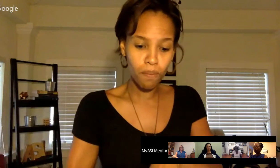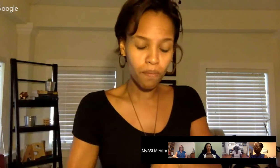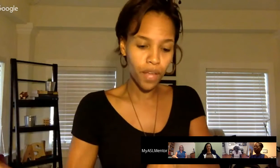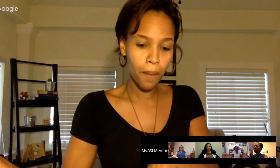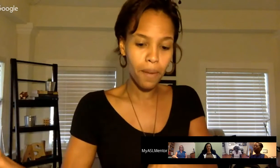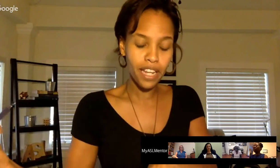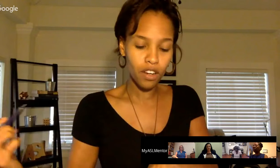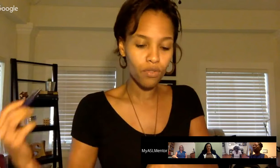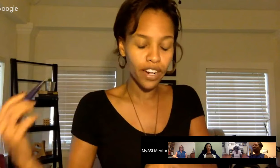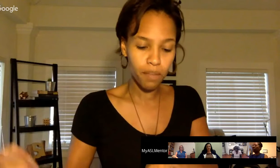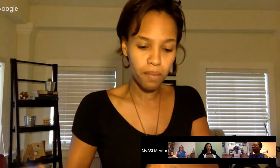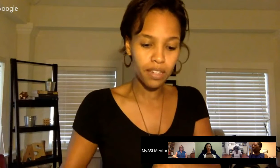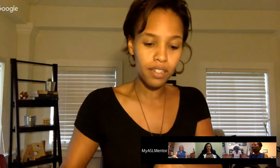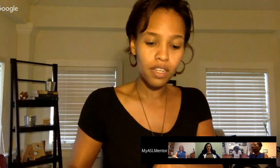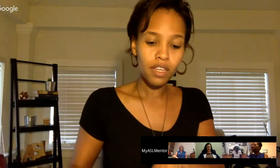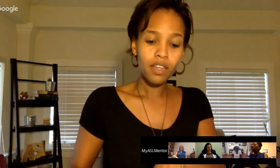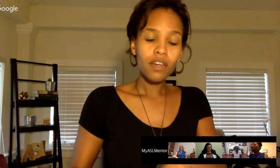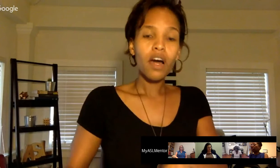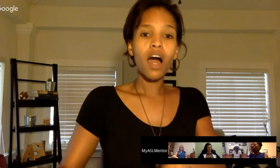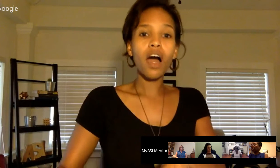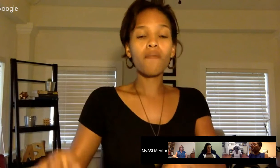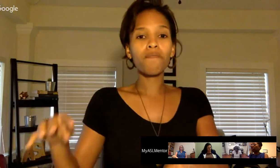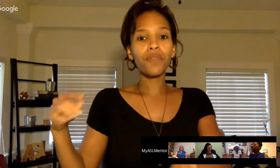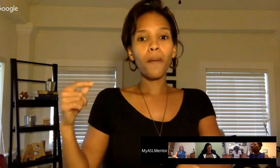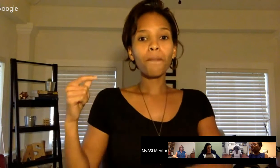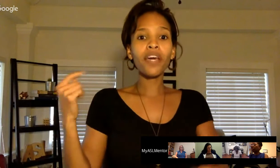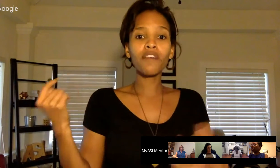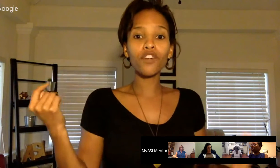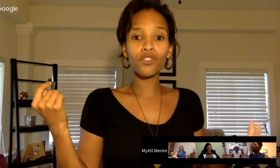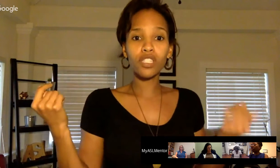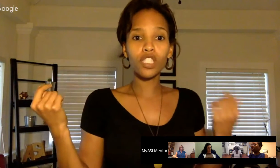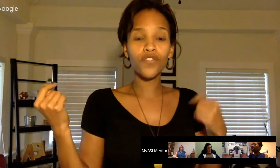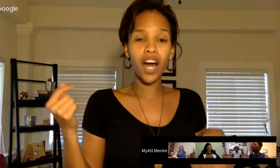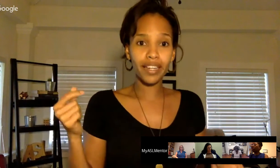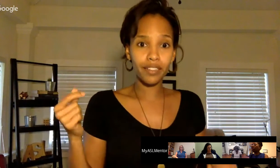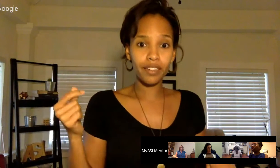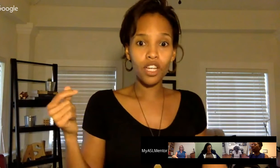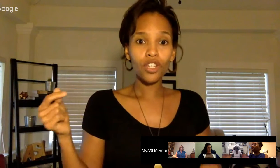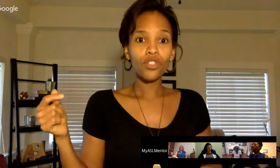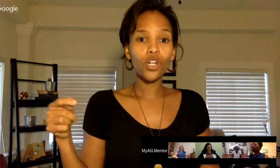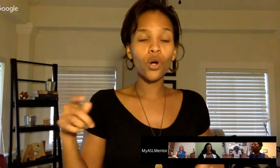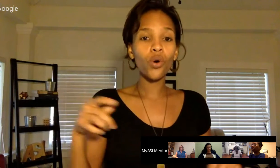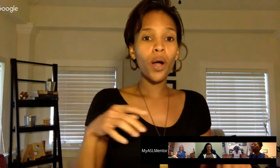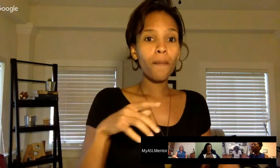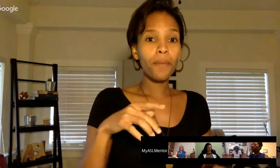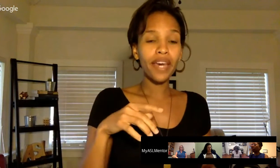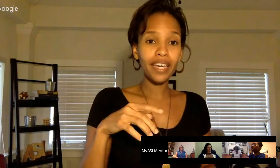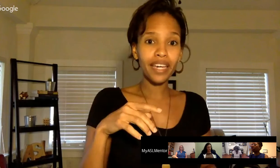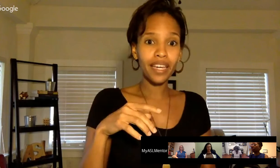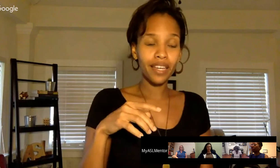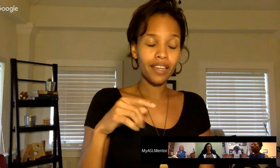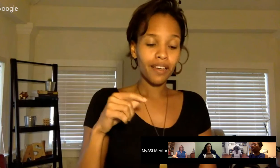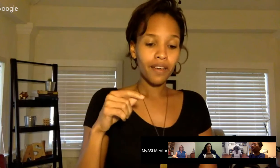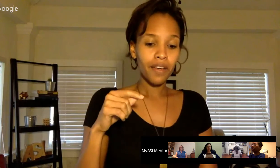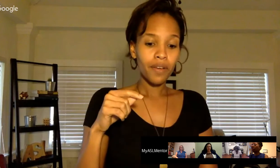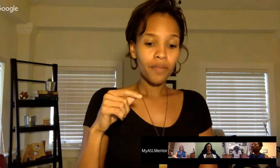approach running mate? Pick versus find. So